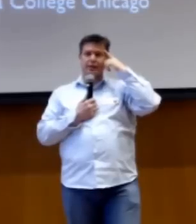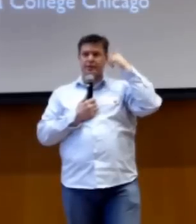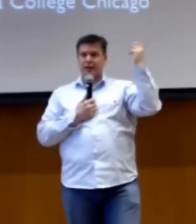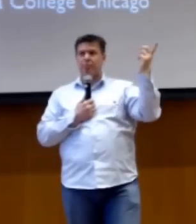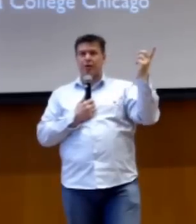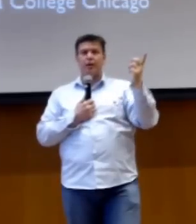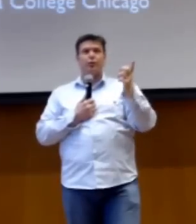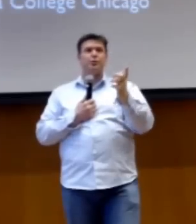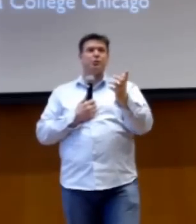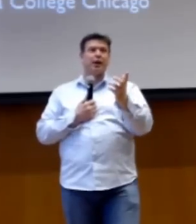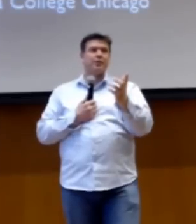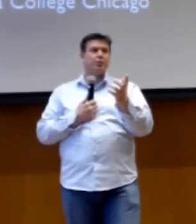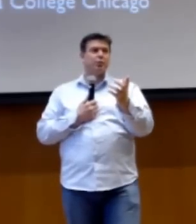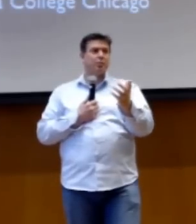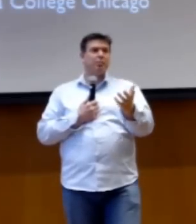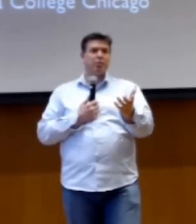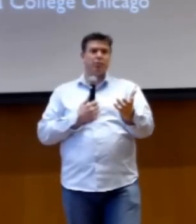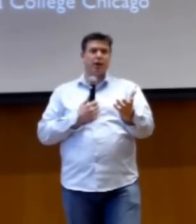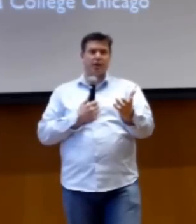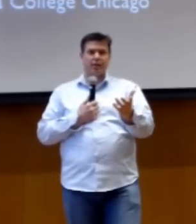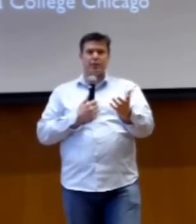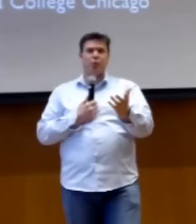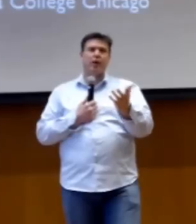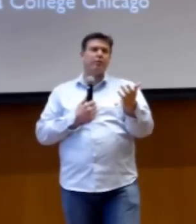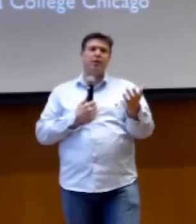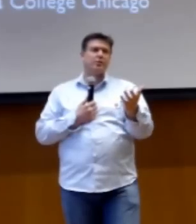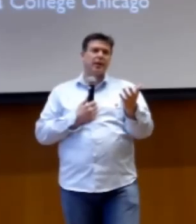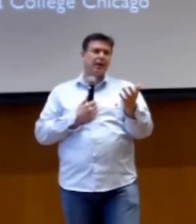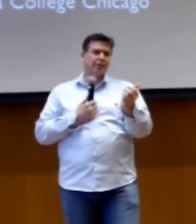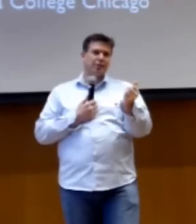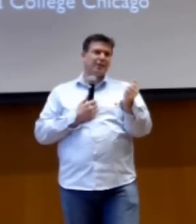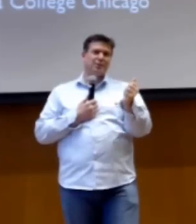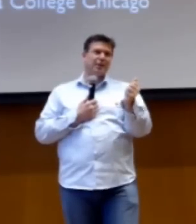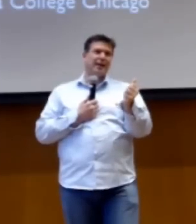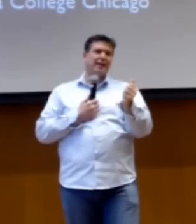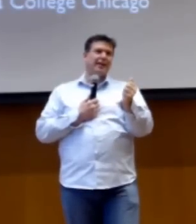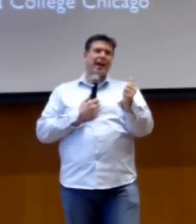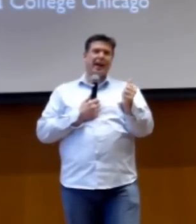this Yebra, who was trying to remember a prayer. So whatever he was thinking of related to that A